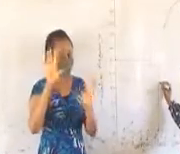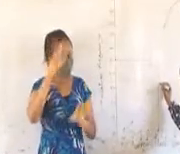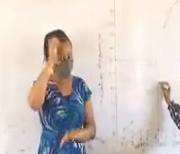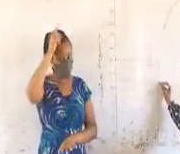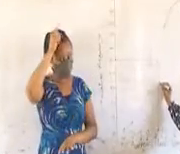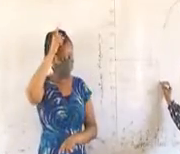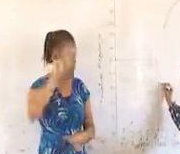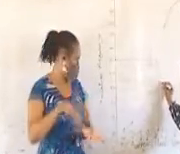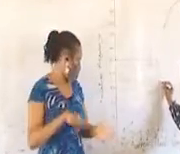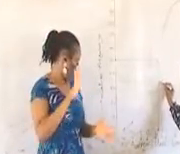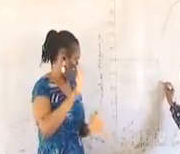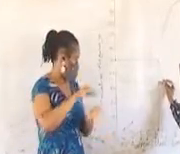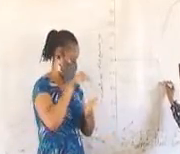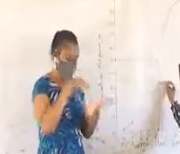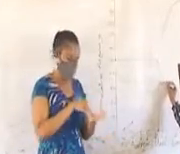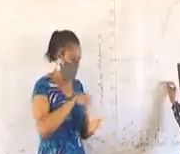median.